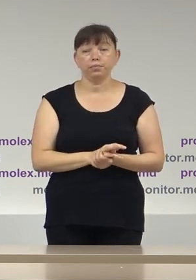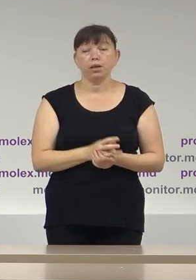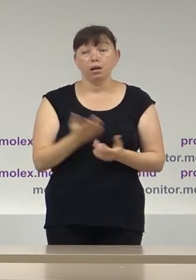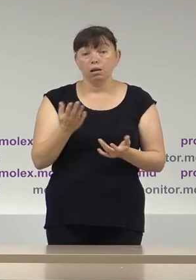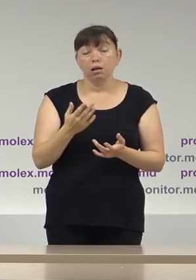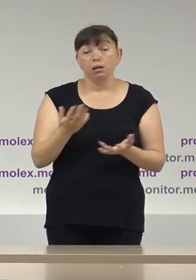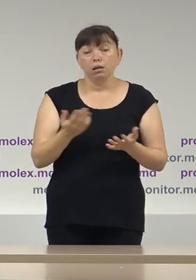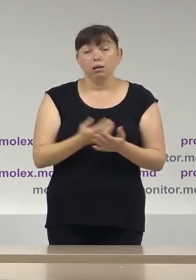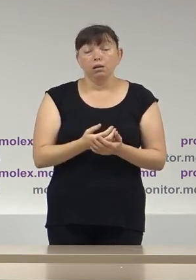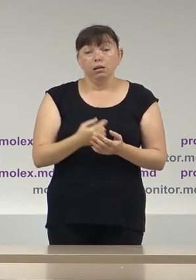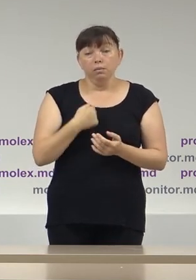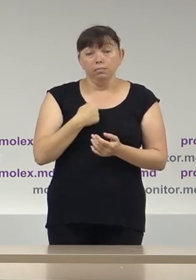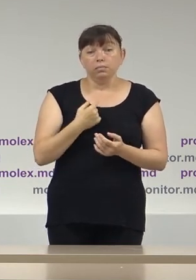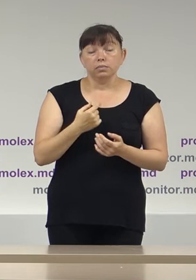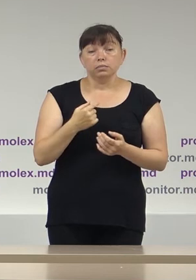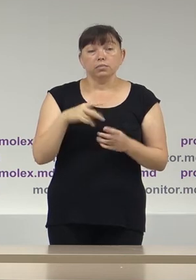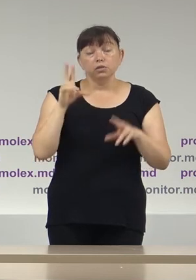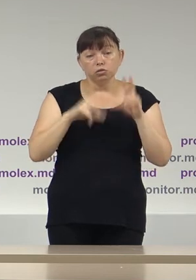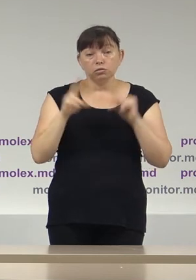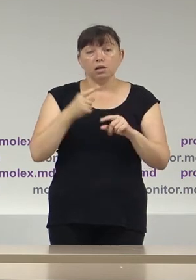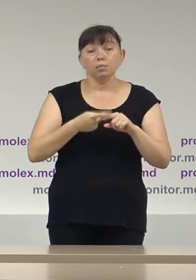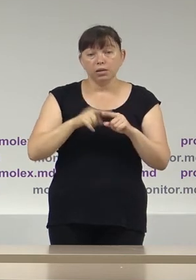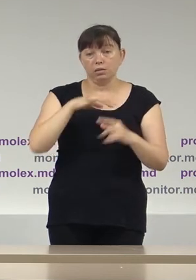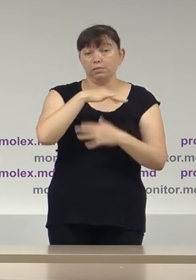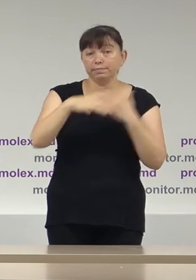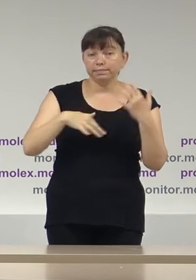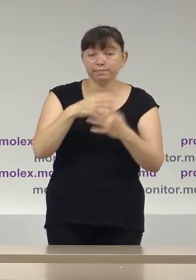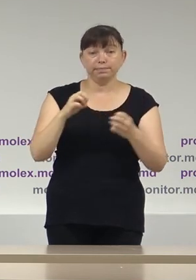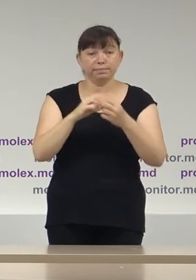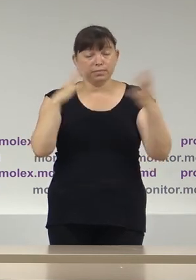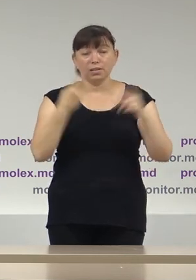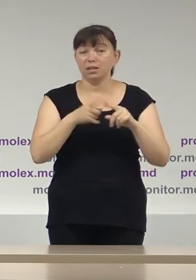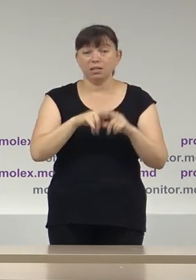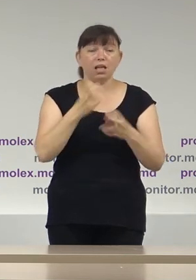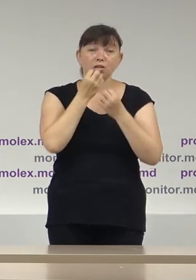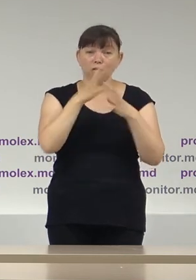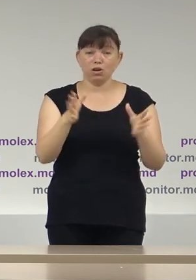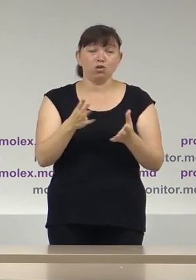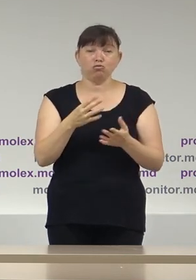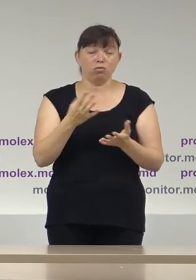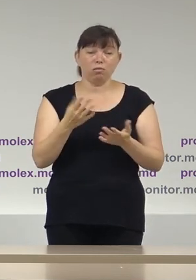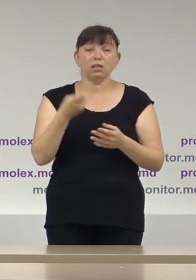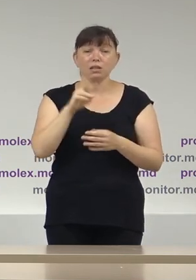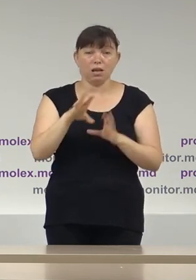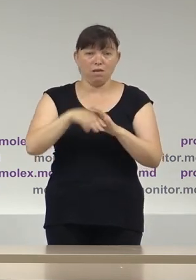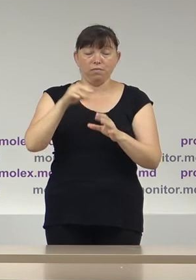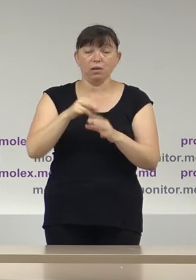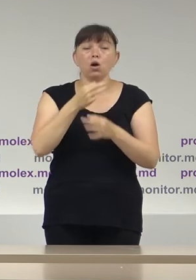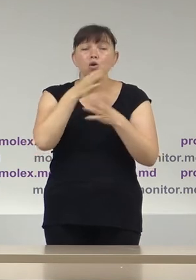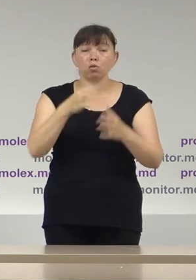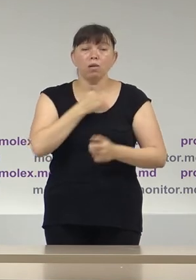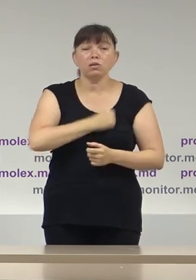And Dorin Kertoak, a representative of our party, was hit by Alexandru Odintsov, representative